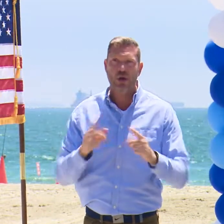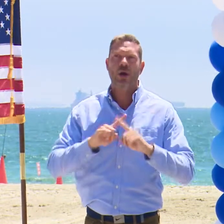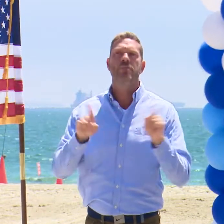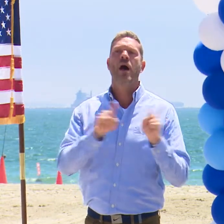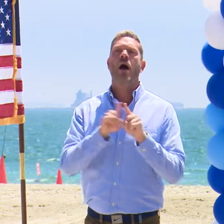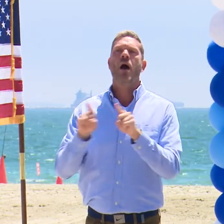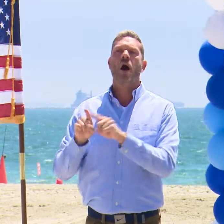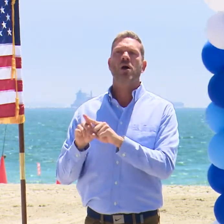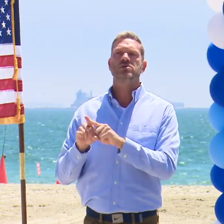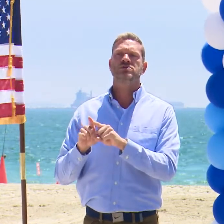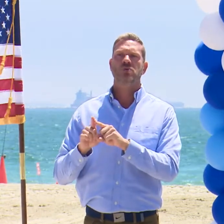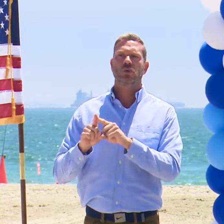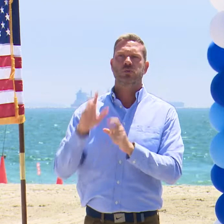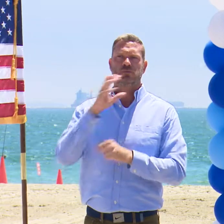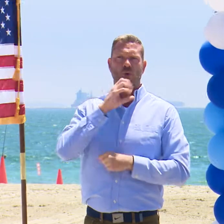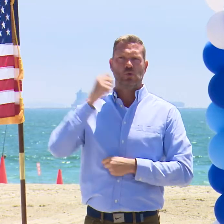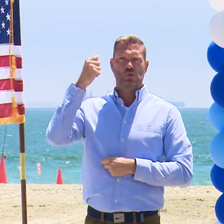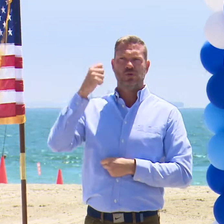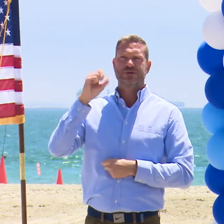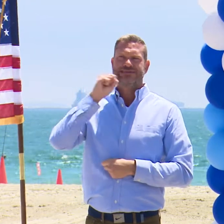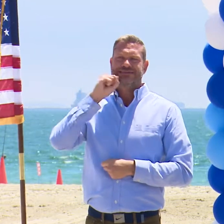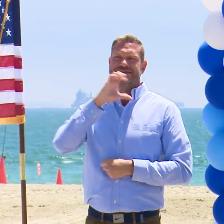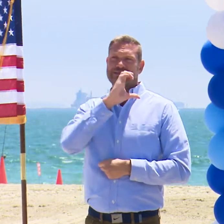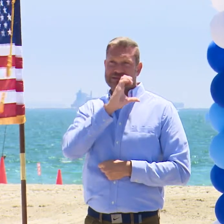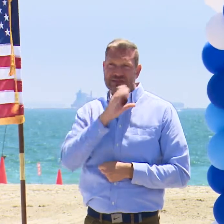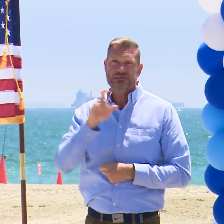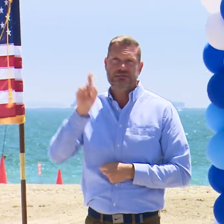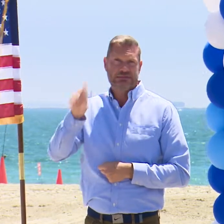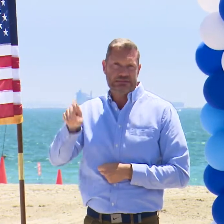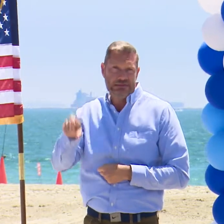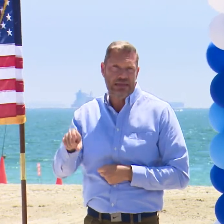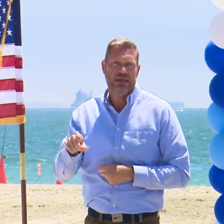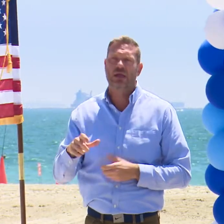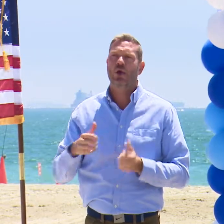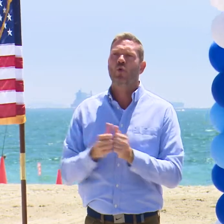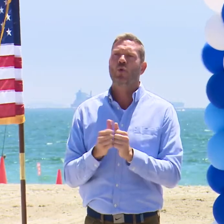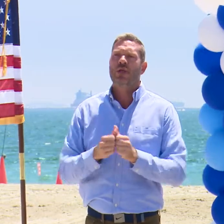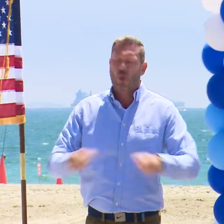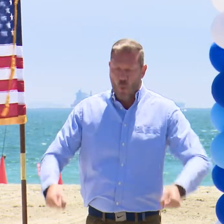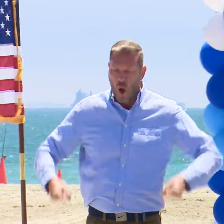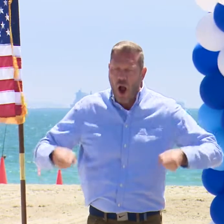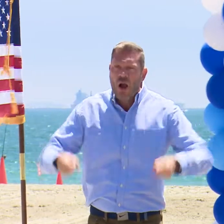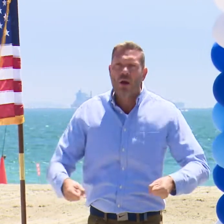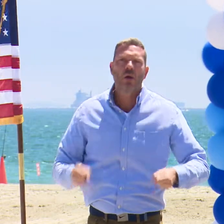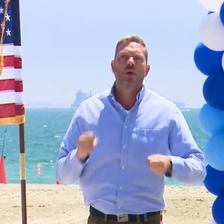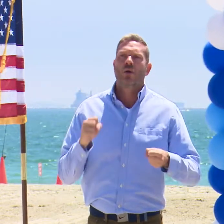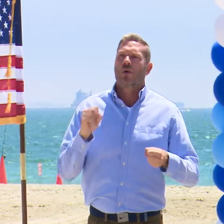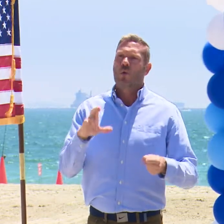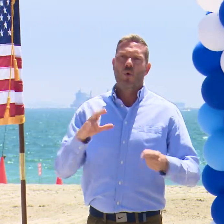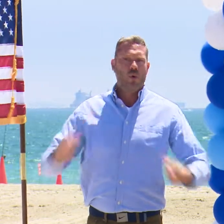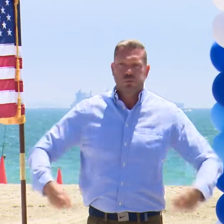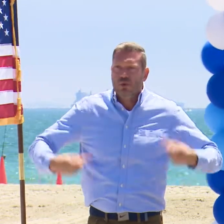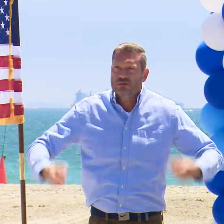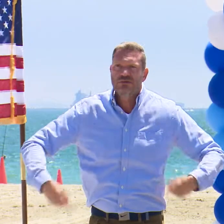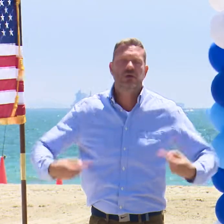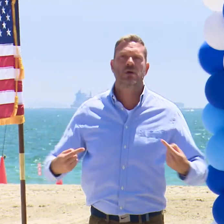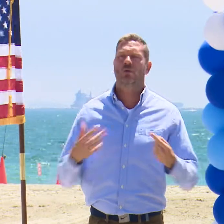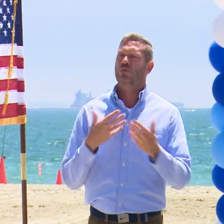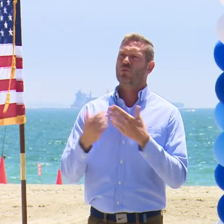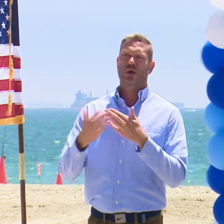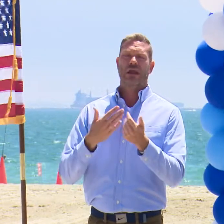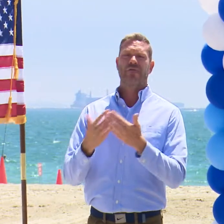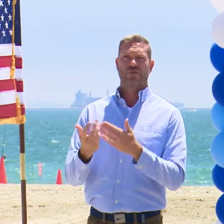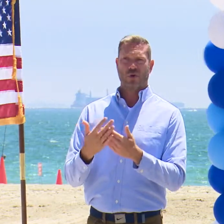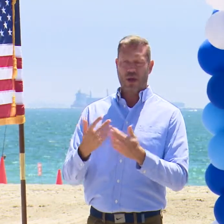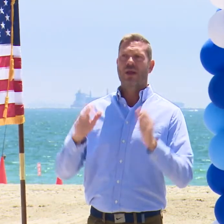seniors who might use a wheelchair, or from folks that might use a walker, that also this will provide additional access